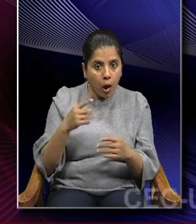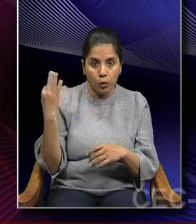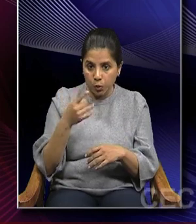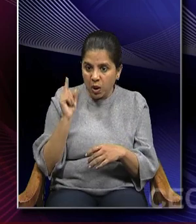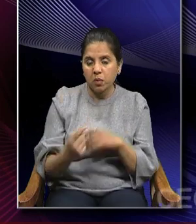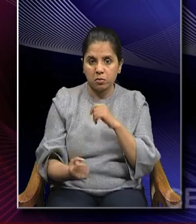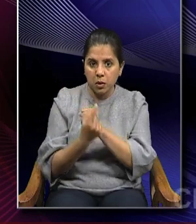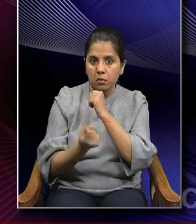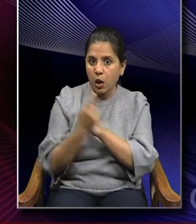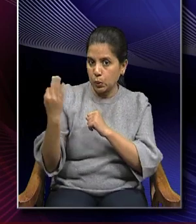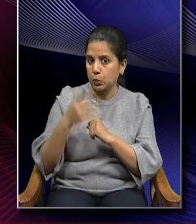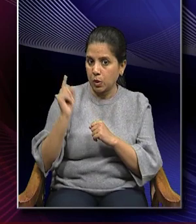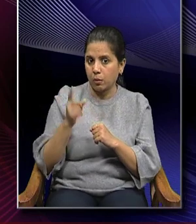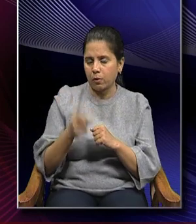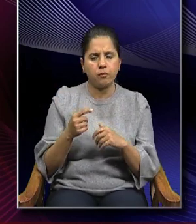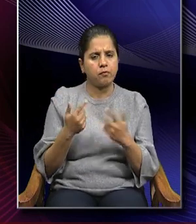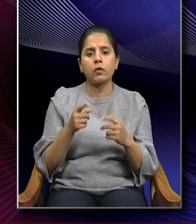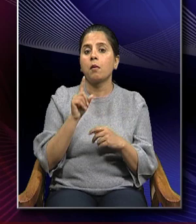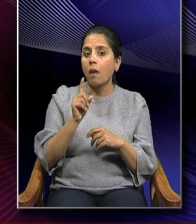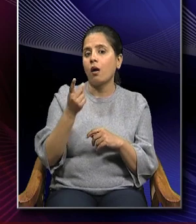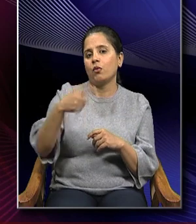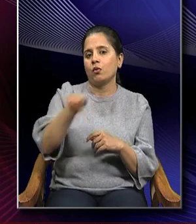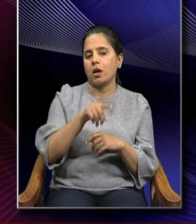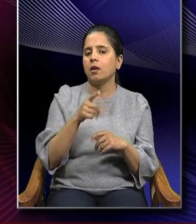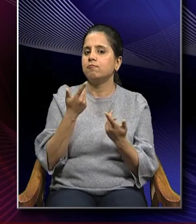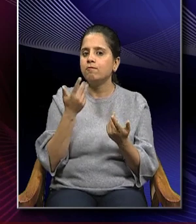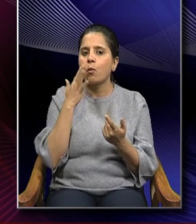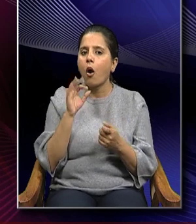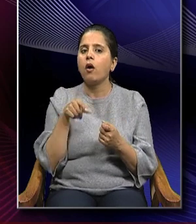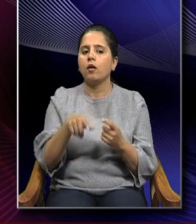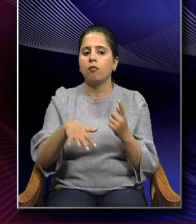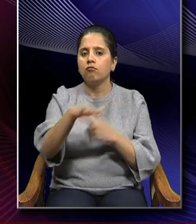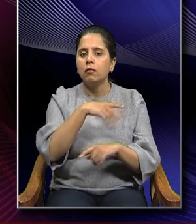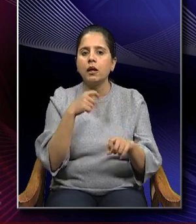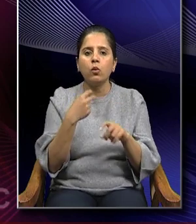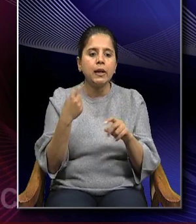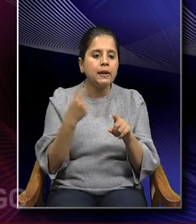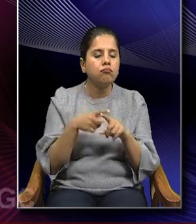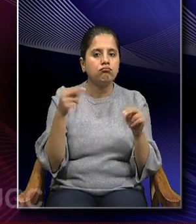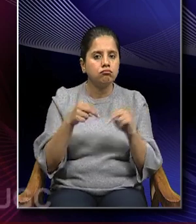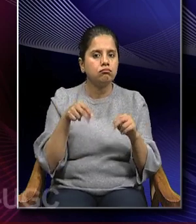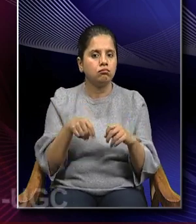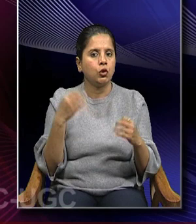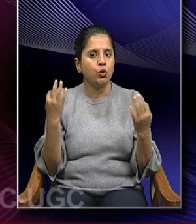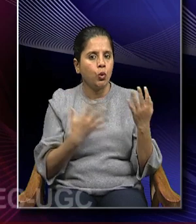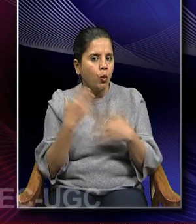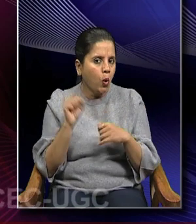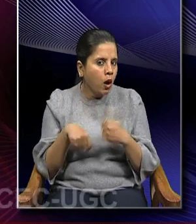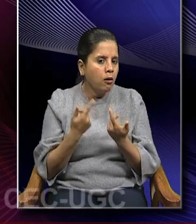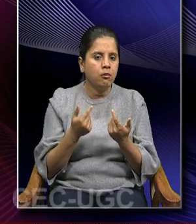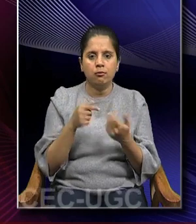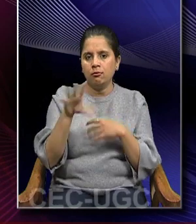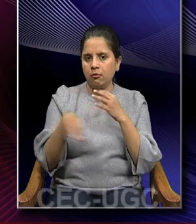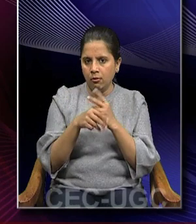new to the world product, but of course, you have to stay relevant in the marketplace. So, there can be new category entries, there can be addition